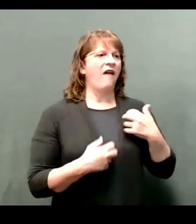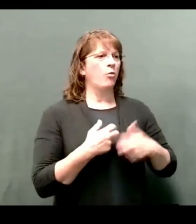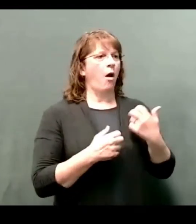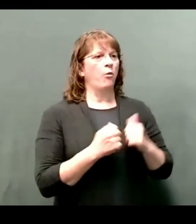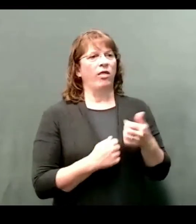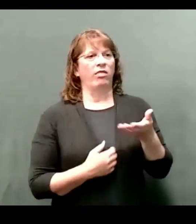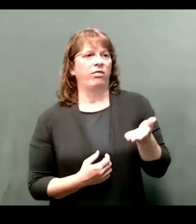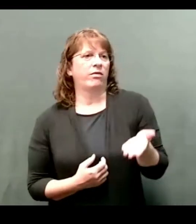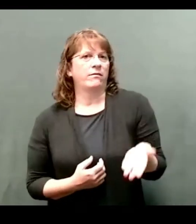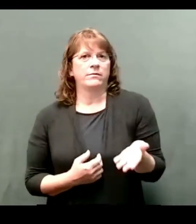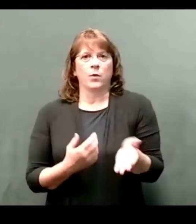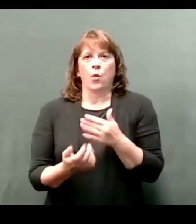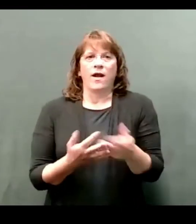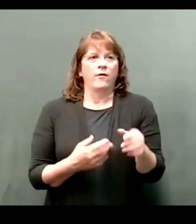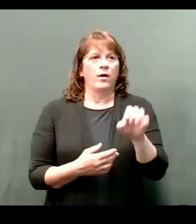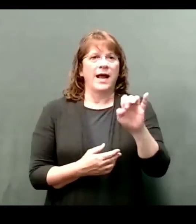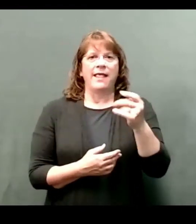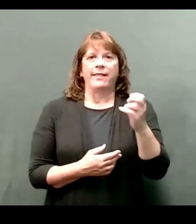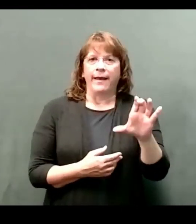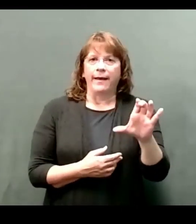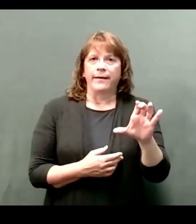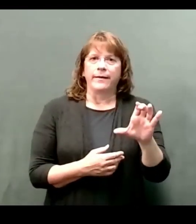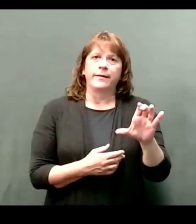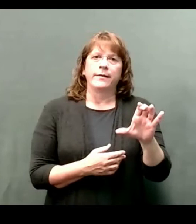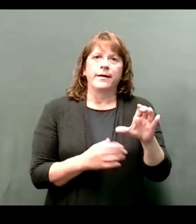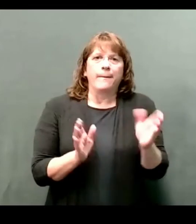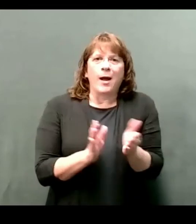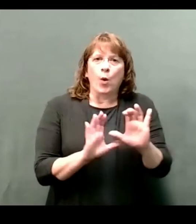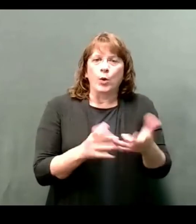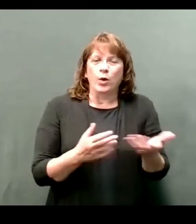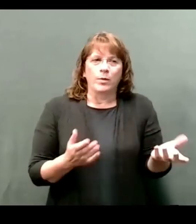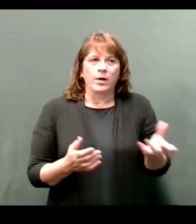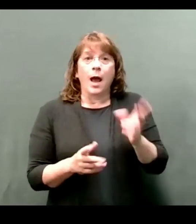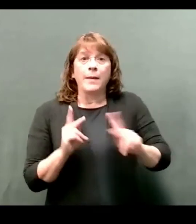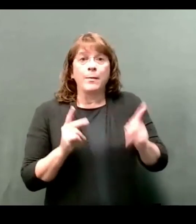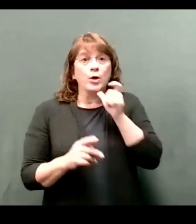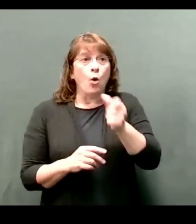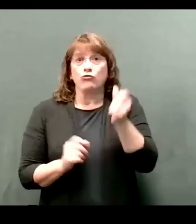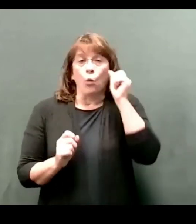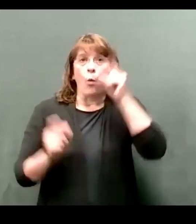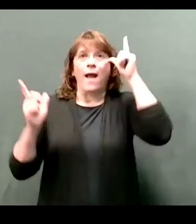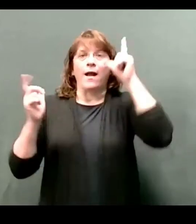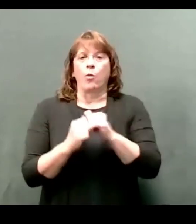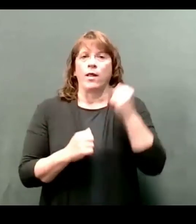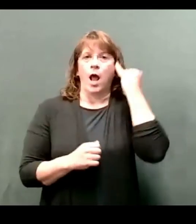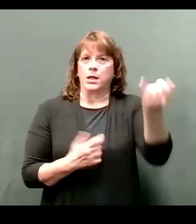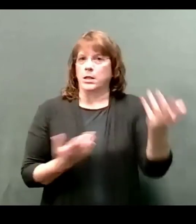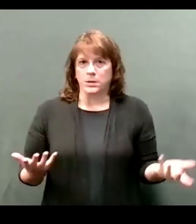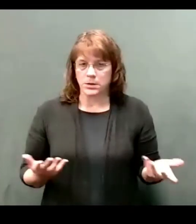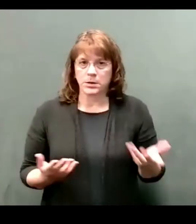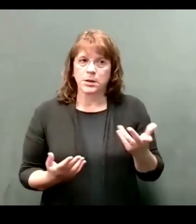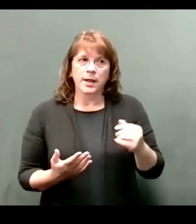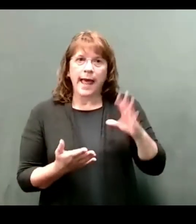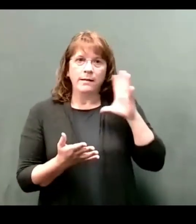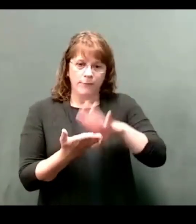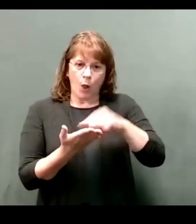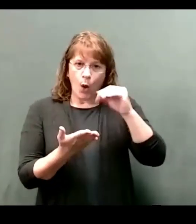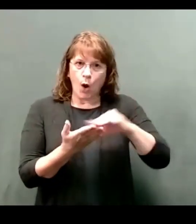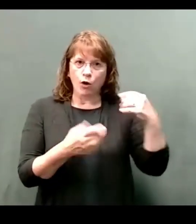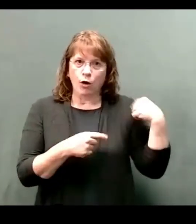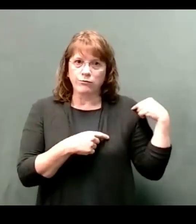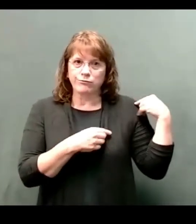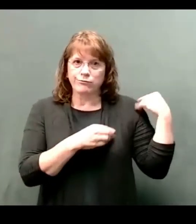are, whatever ethnic minority group. We know that folks don't just wake up with those ideas, right? They're learned. They're things that are passed down